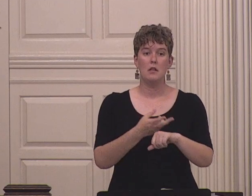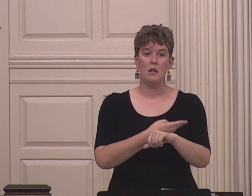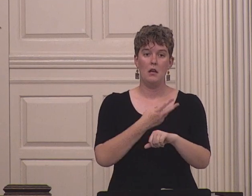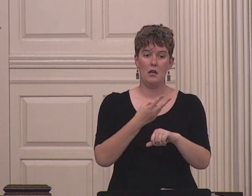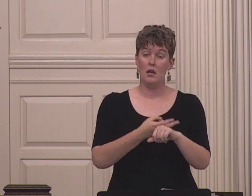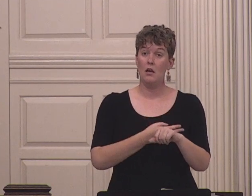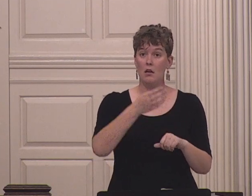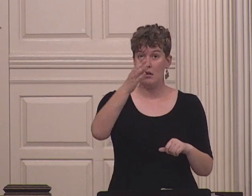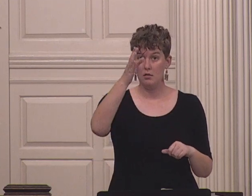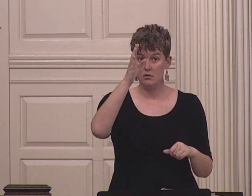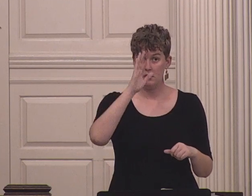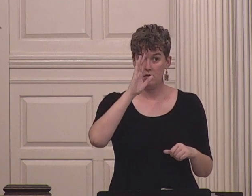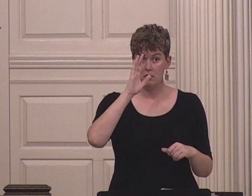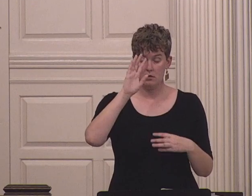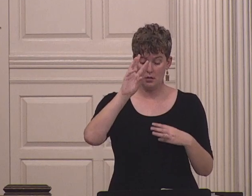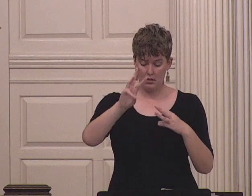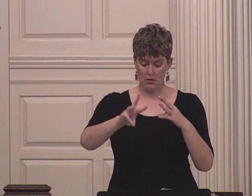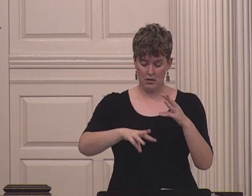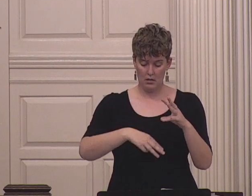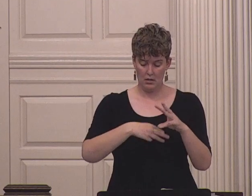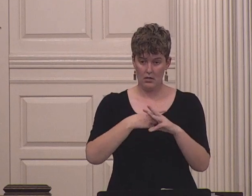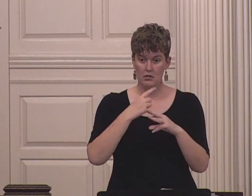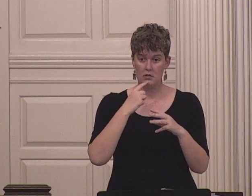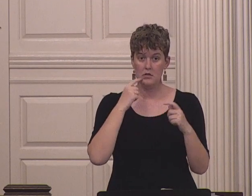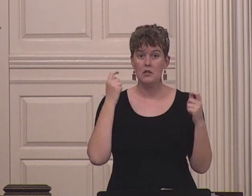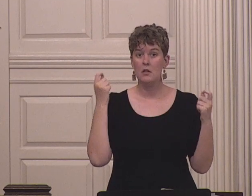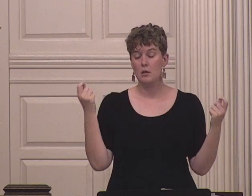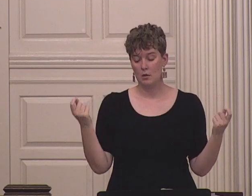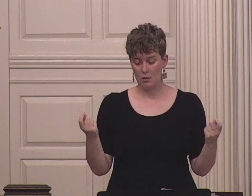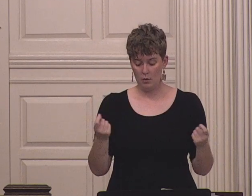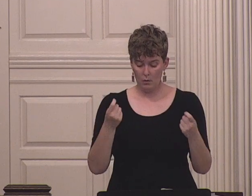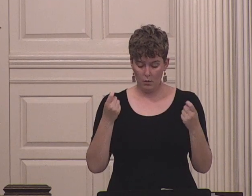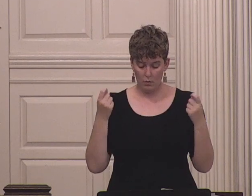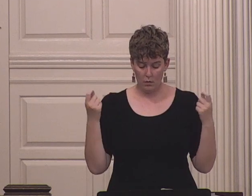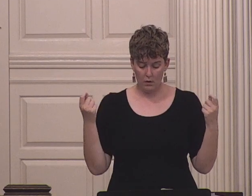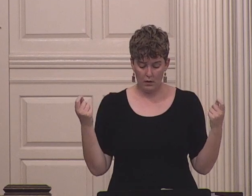nobis. Agnus Dei,